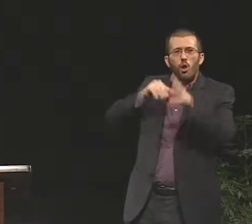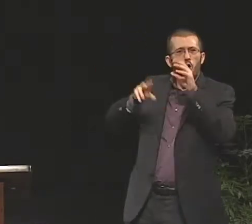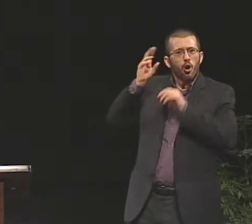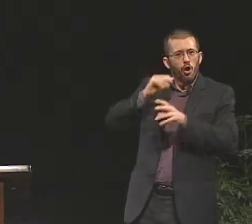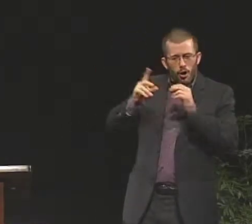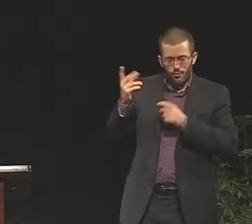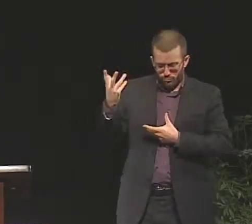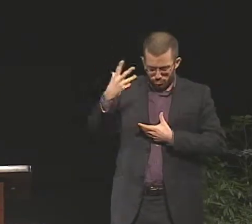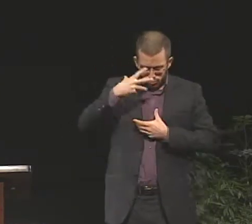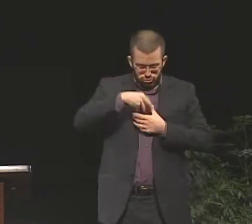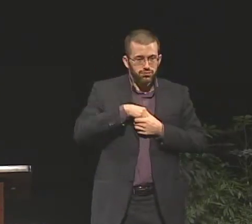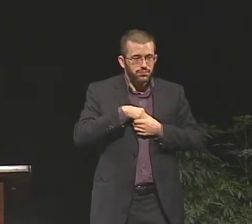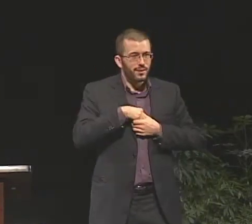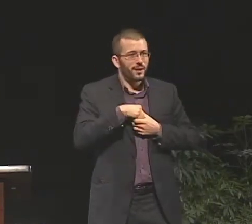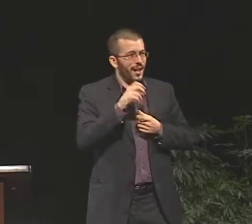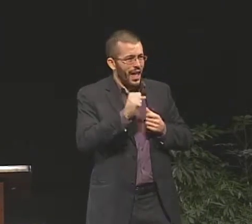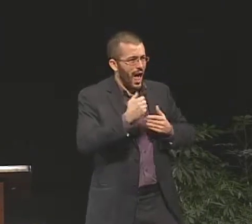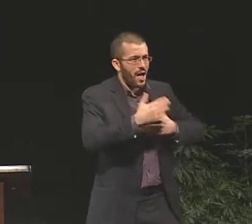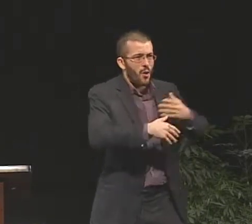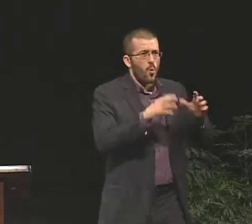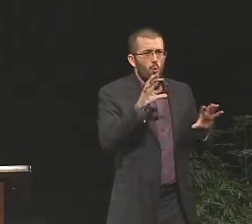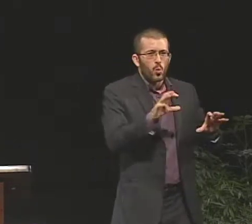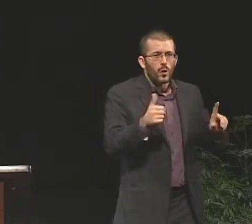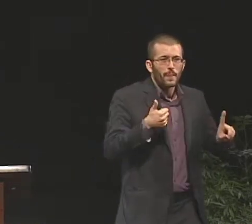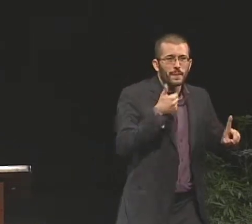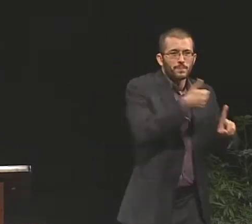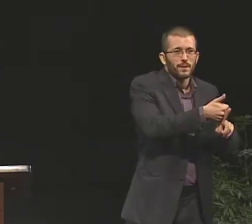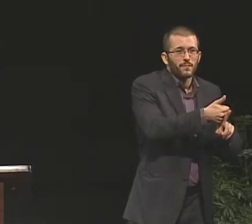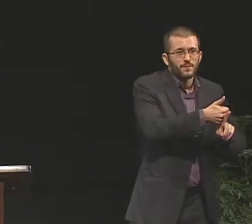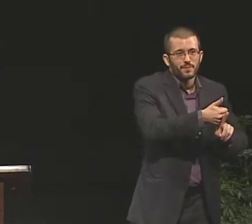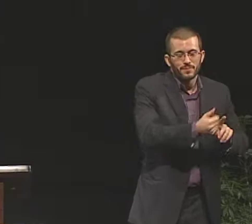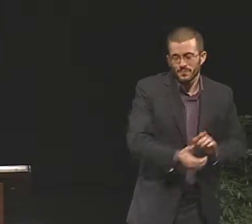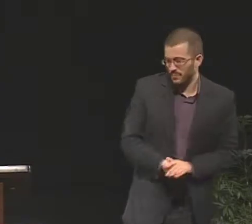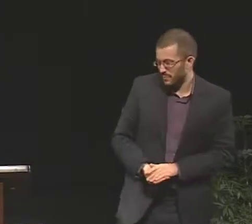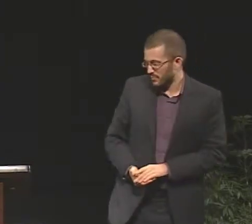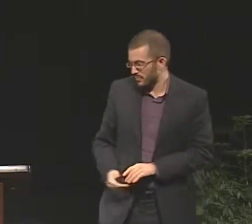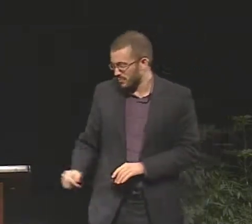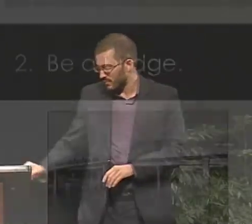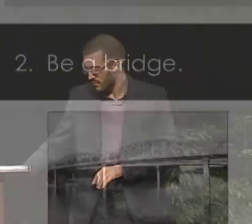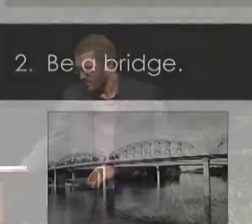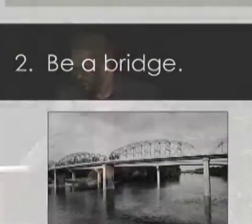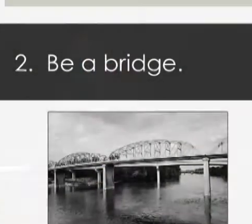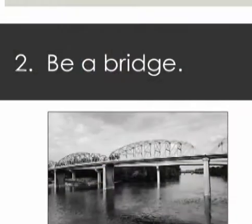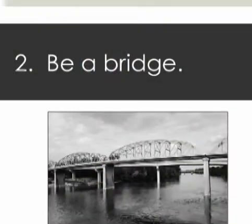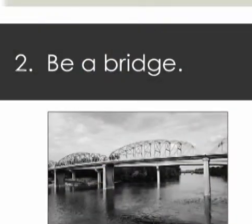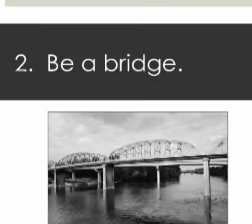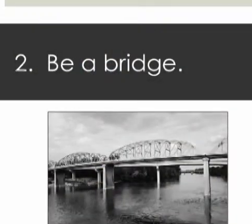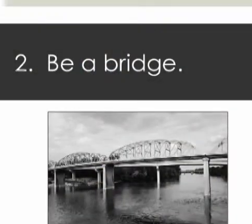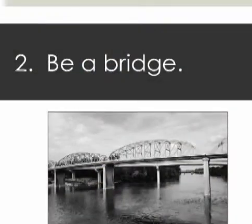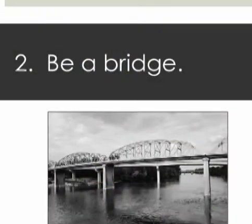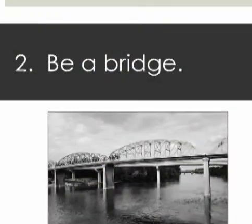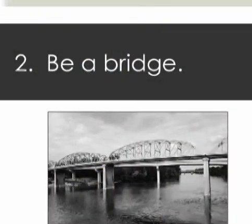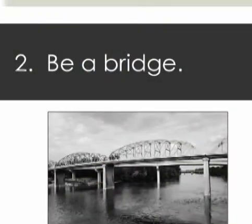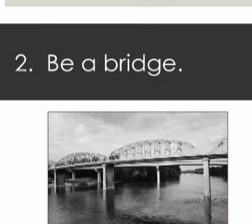learn from you and know that they can be leaders in tomorrow's generation.